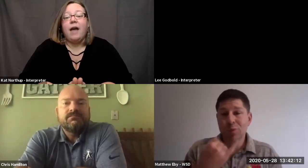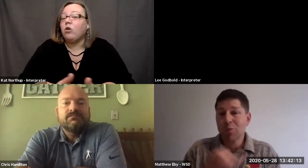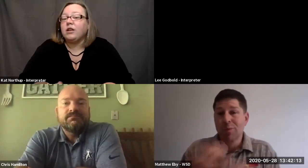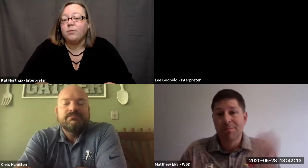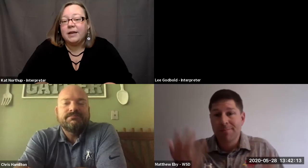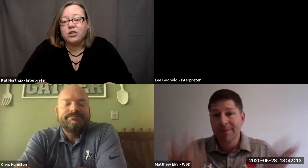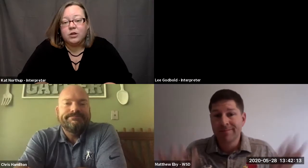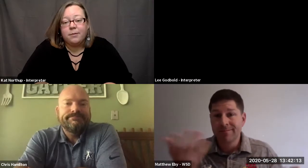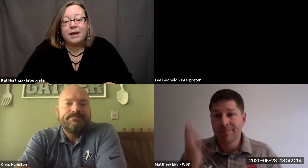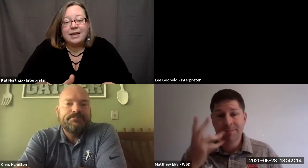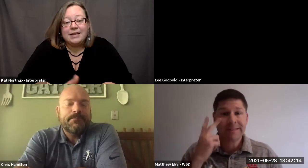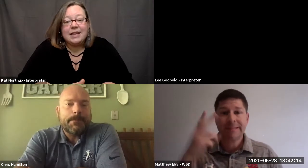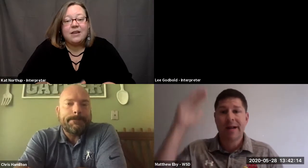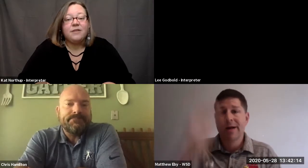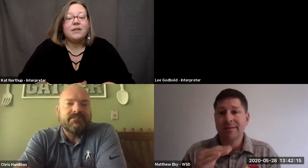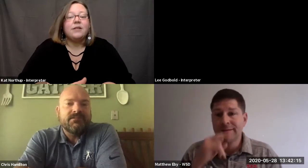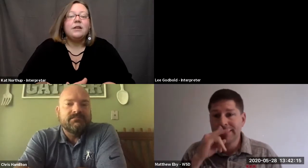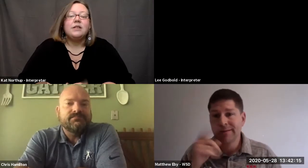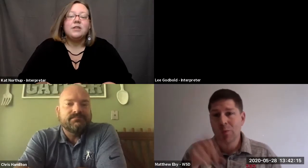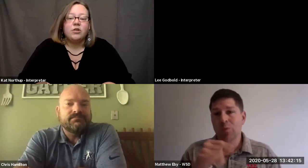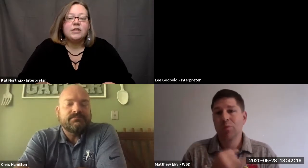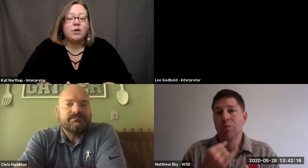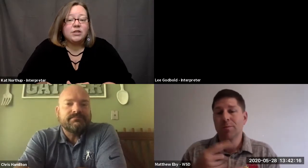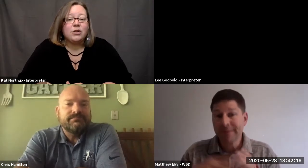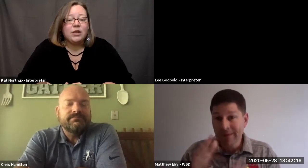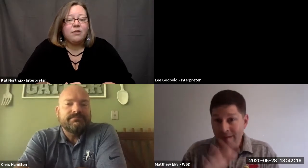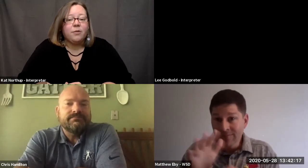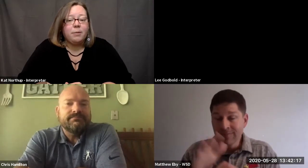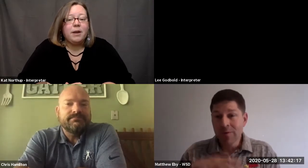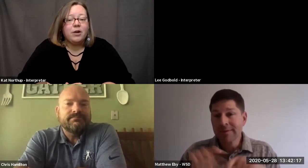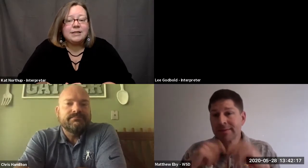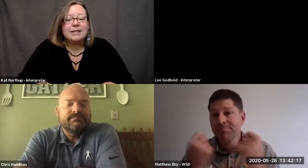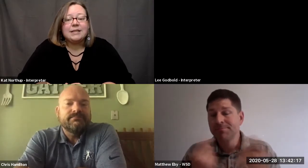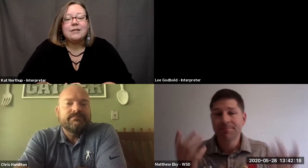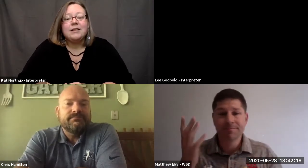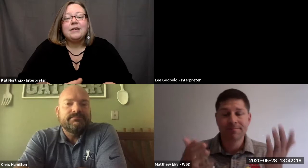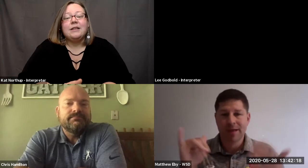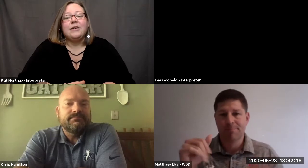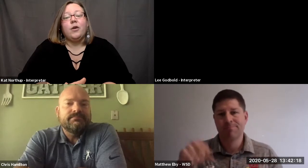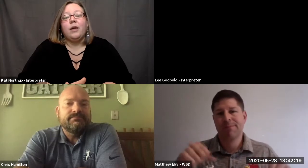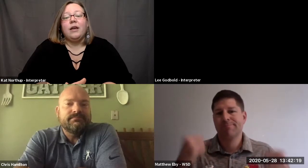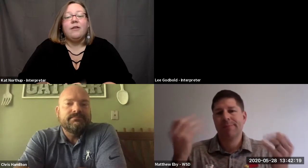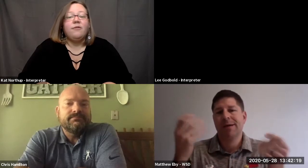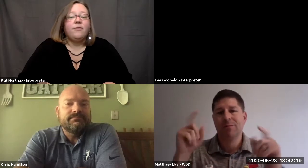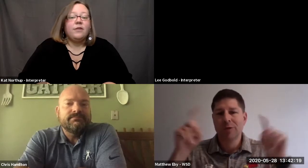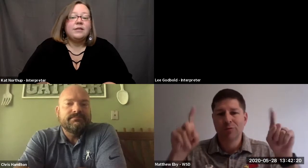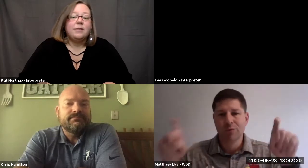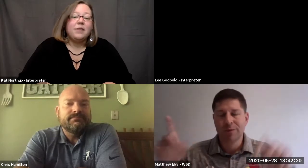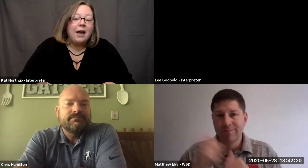can you make sure that my kid is safe? And so there's some concern there from the parents. And you know, if something